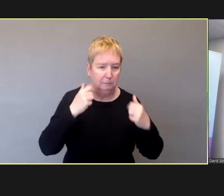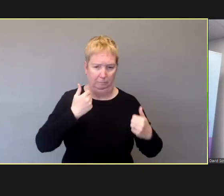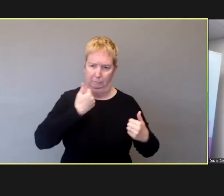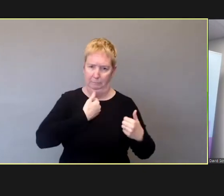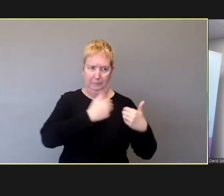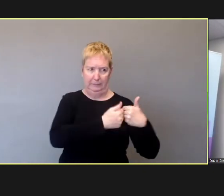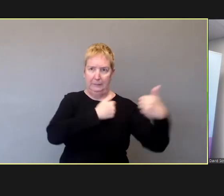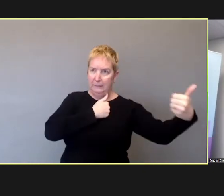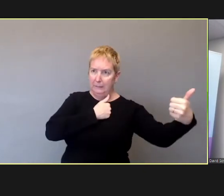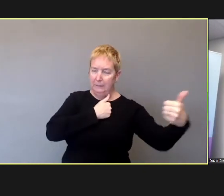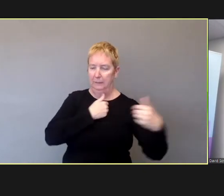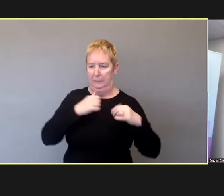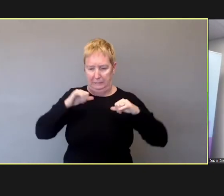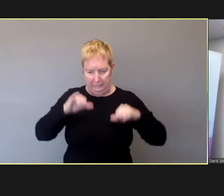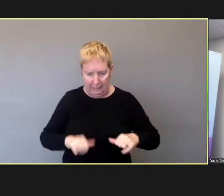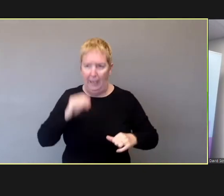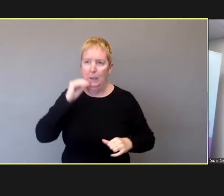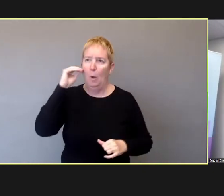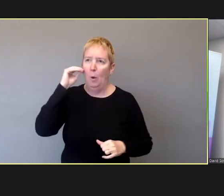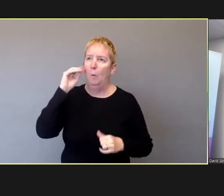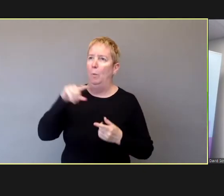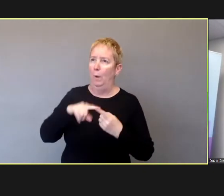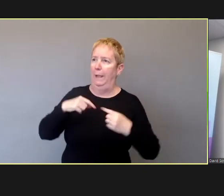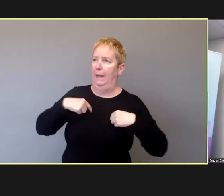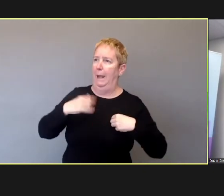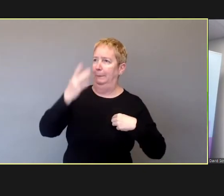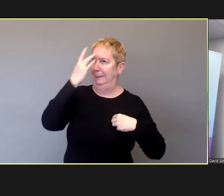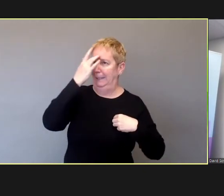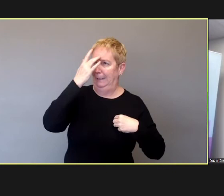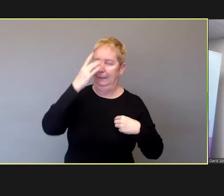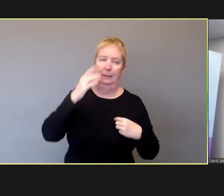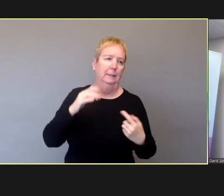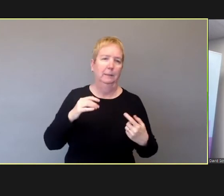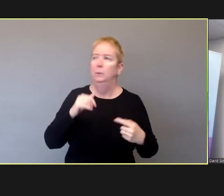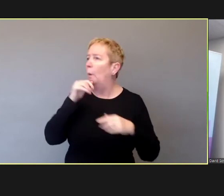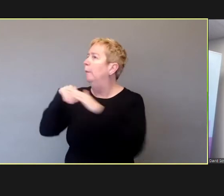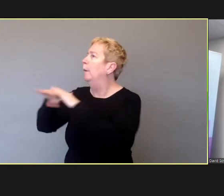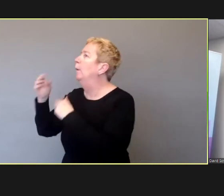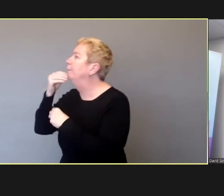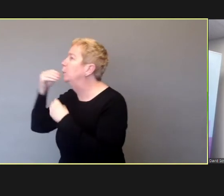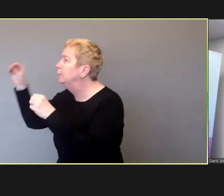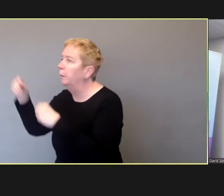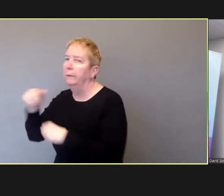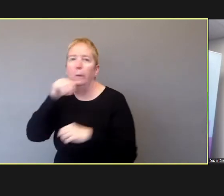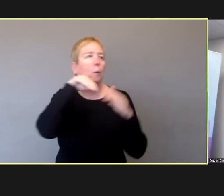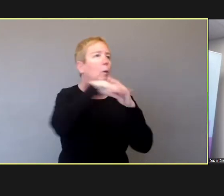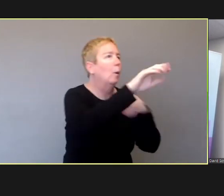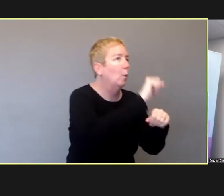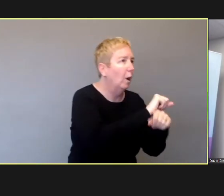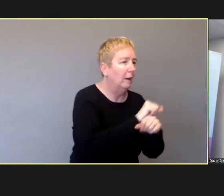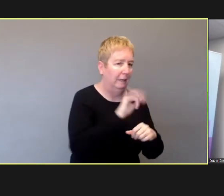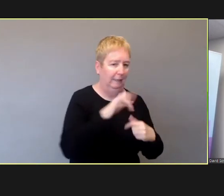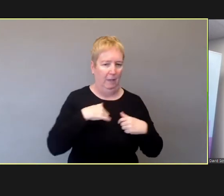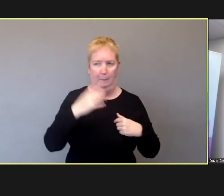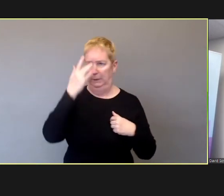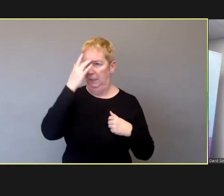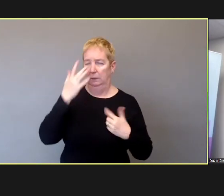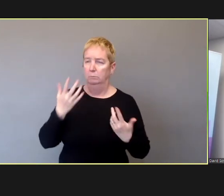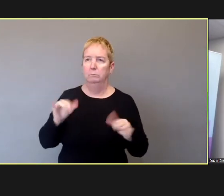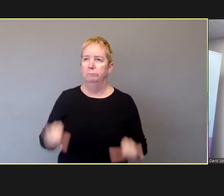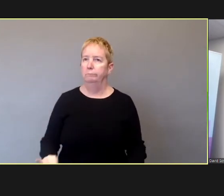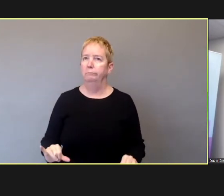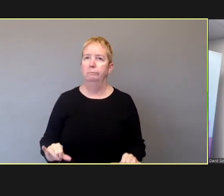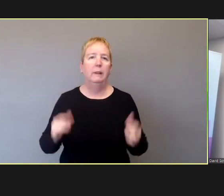when you're sick, don't go to work, don't go to the grocery store, stay home. So they're all still effective. In terms of